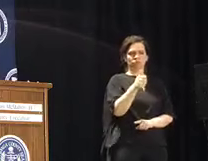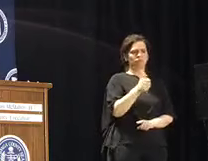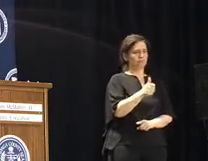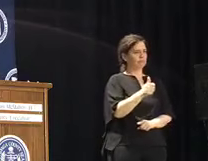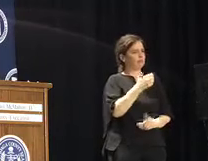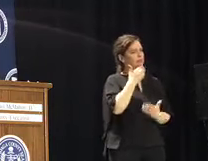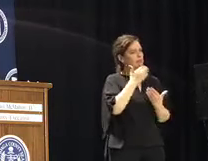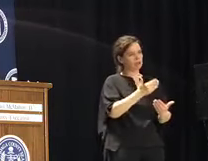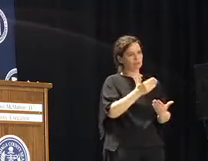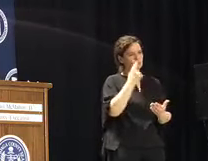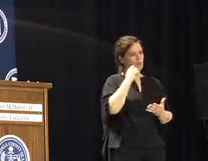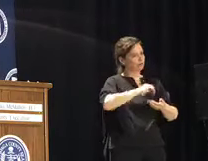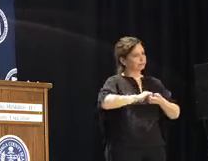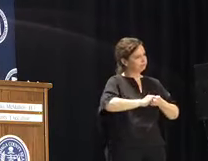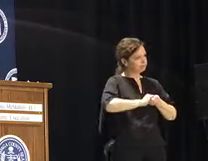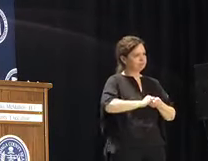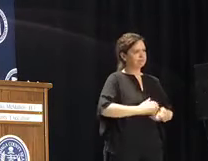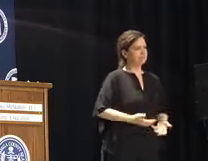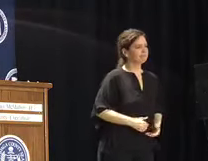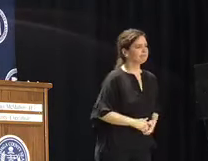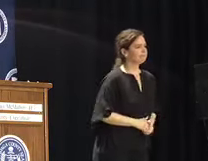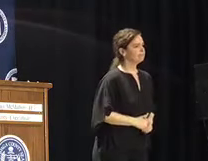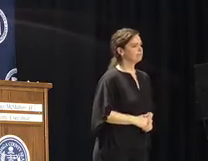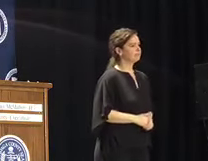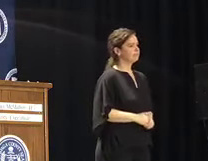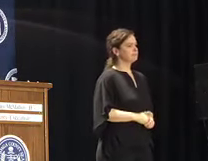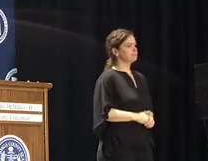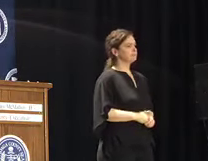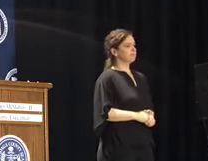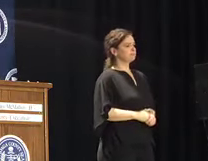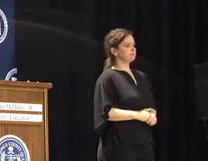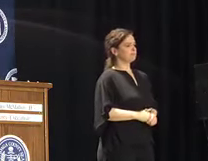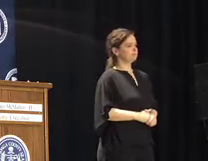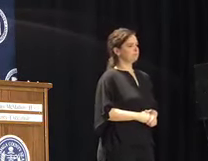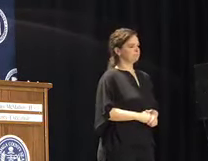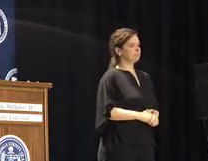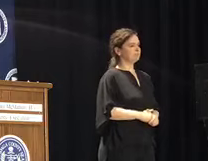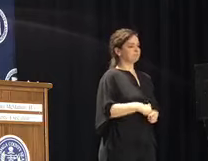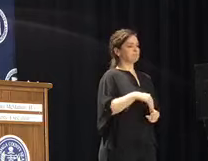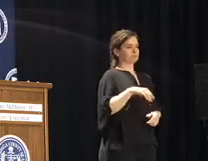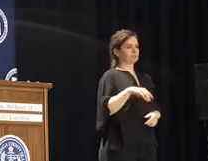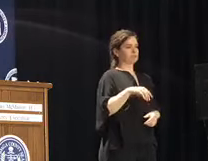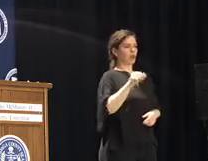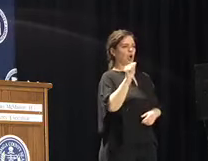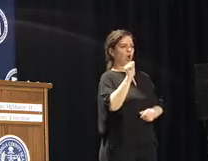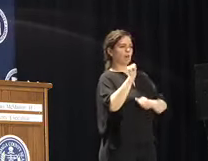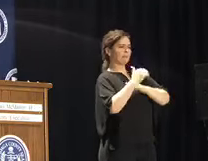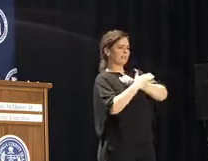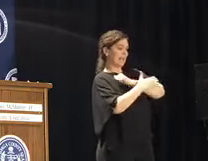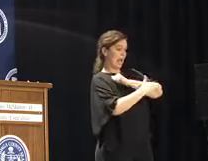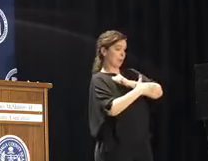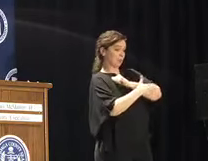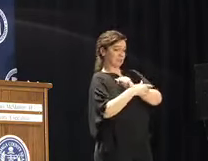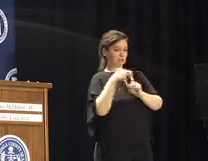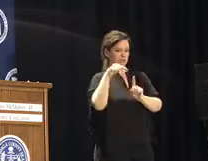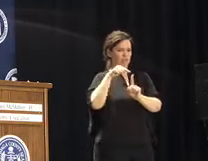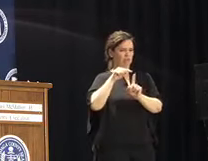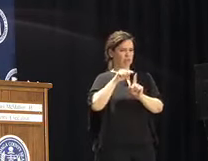has asked the governor to try and stop travel from New York City into their county. When you were talking with the governor, did you propose that too?